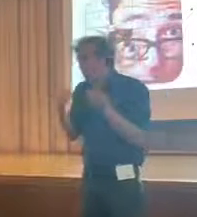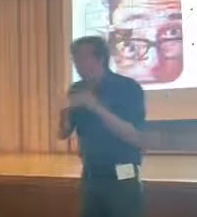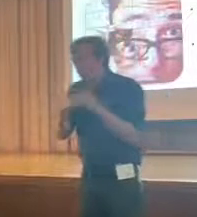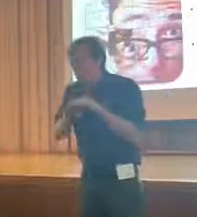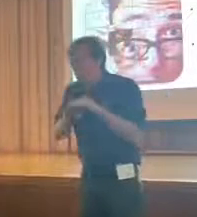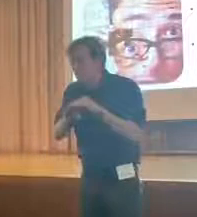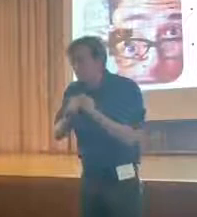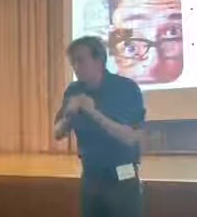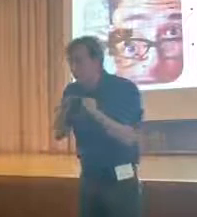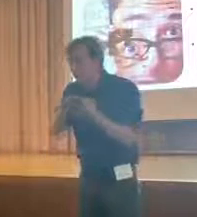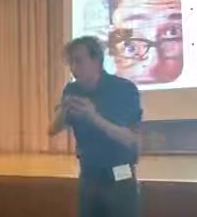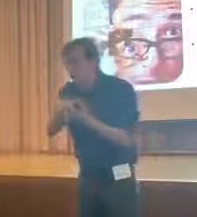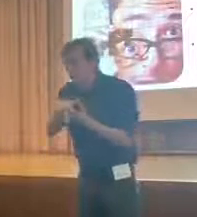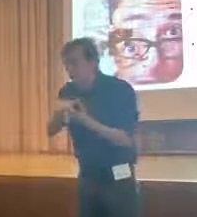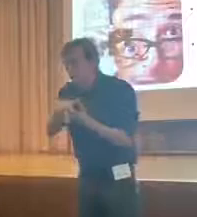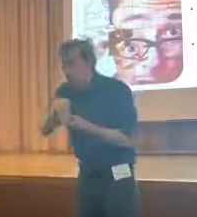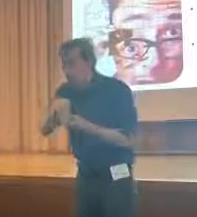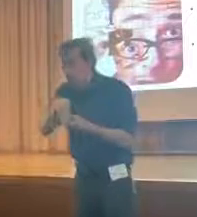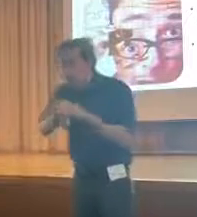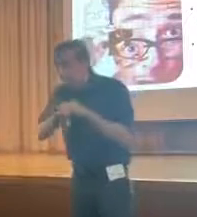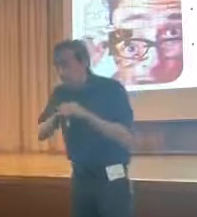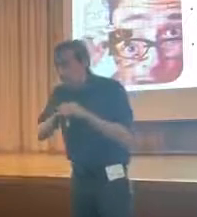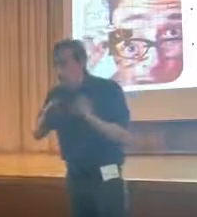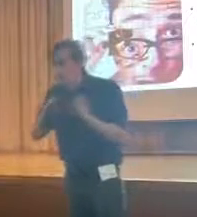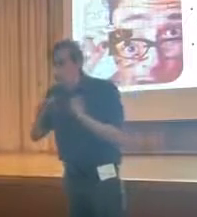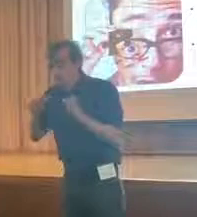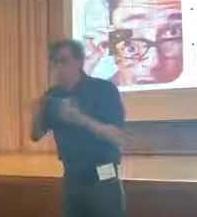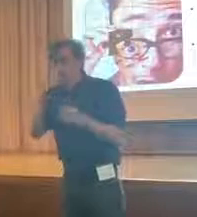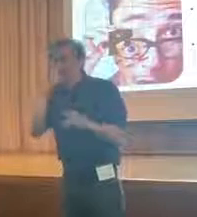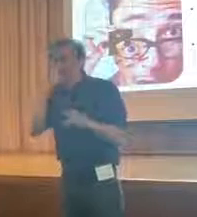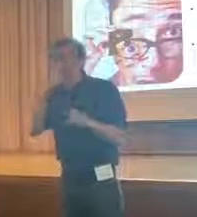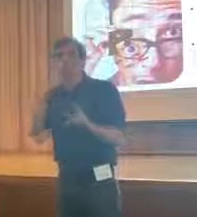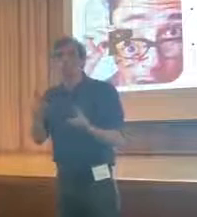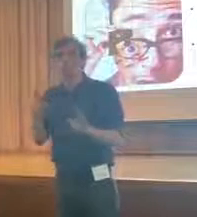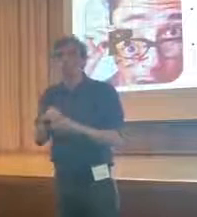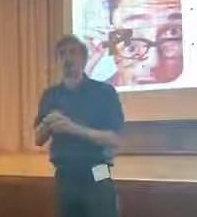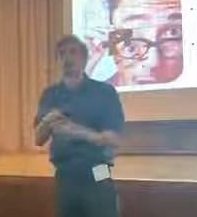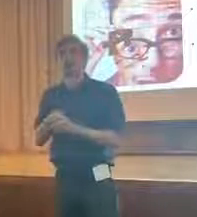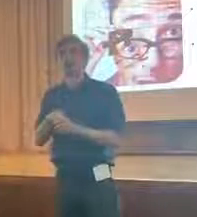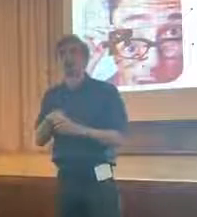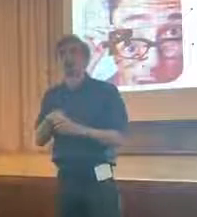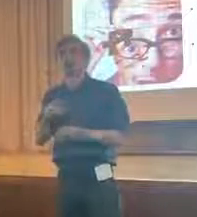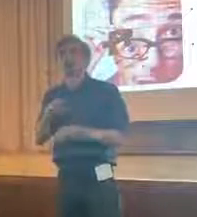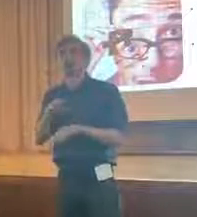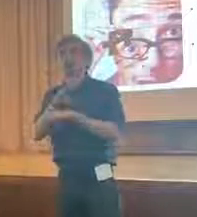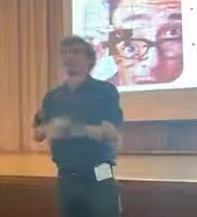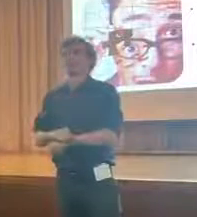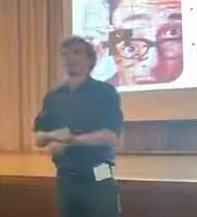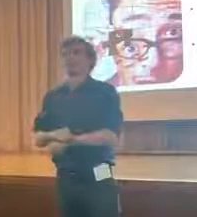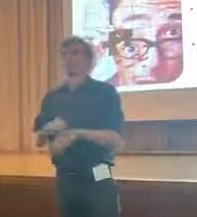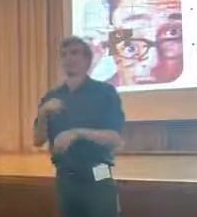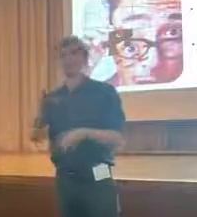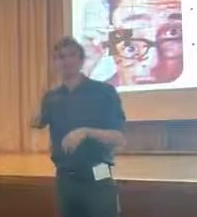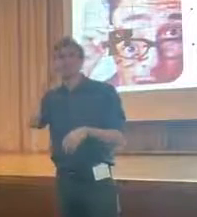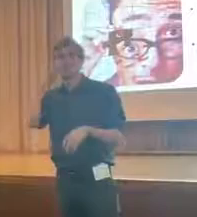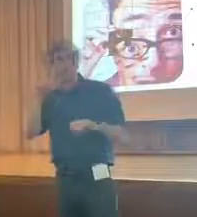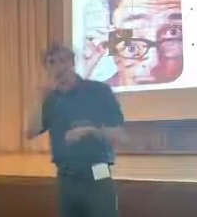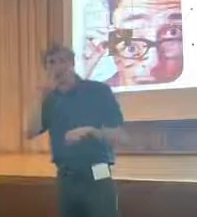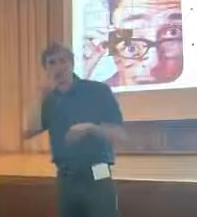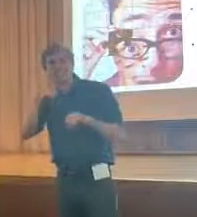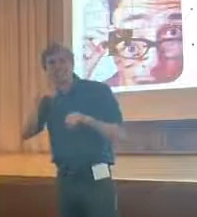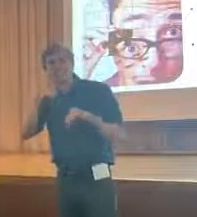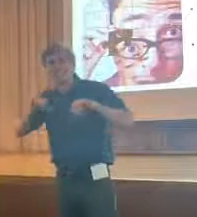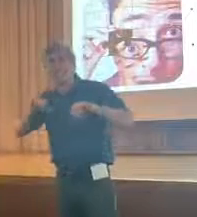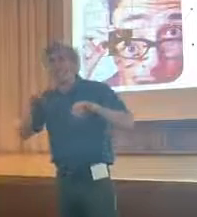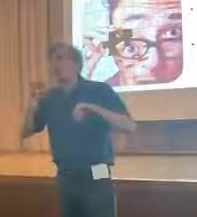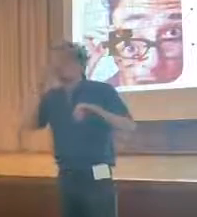that was laminated. Those are the basic things. It's great to keep that up in your queue so that as you're making changes to a